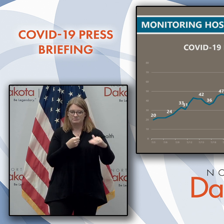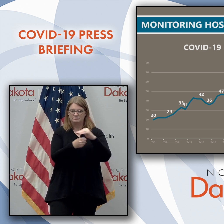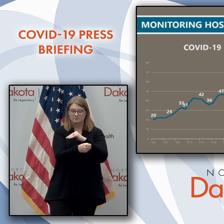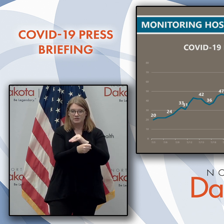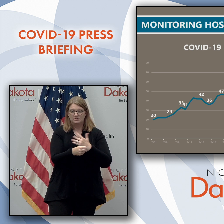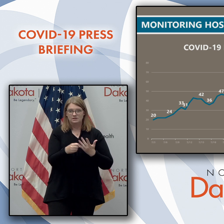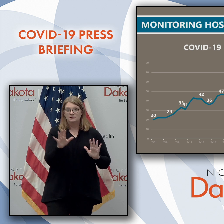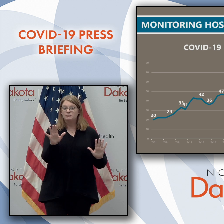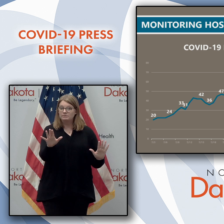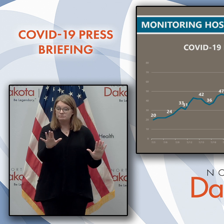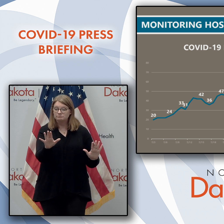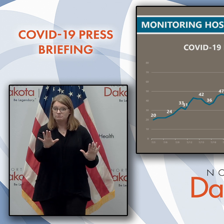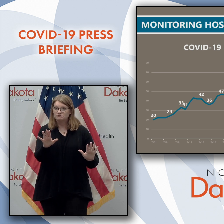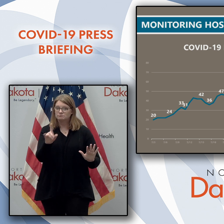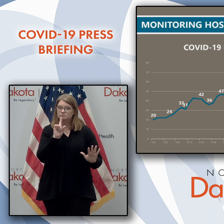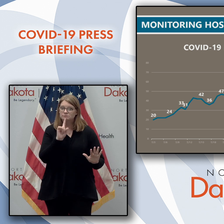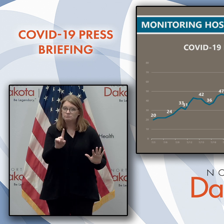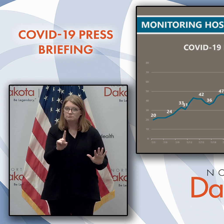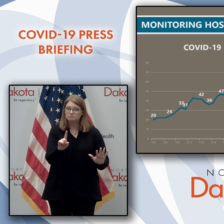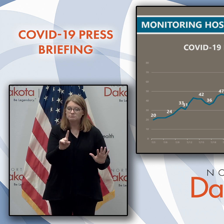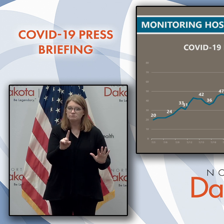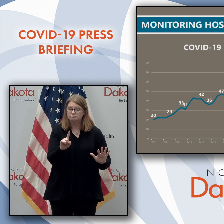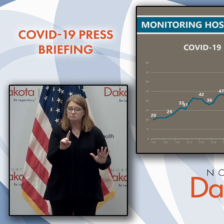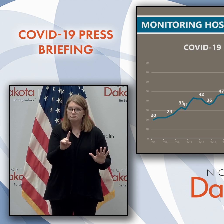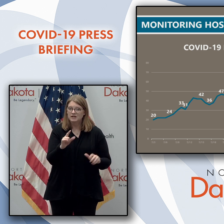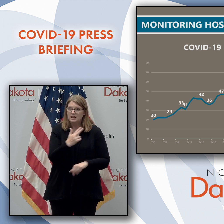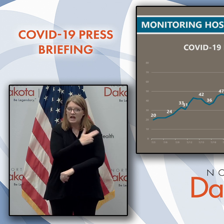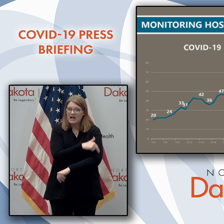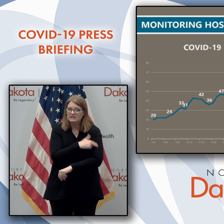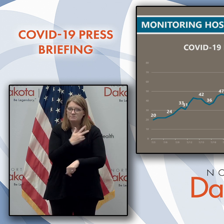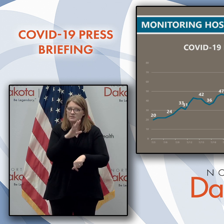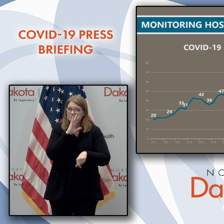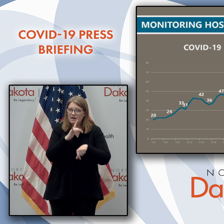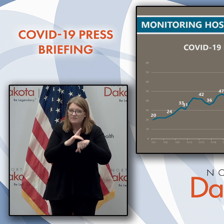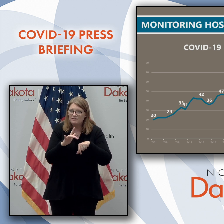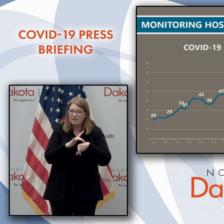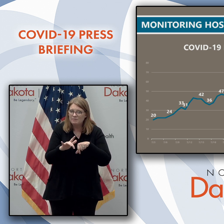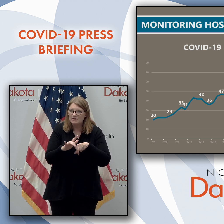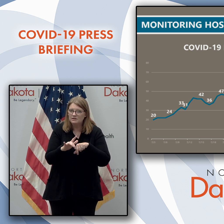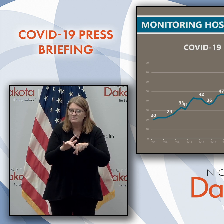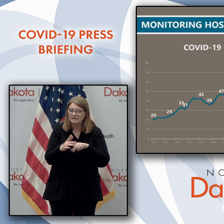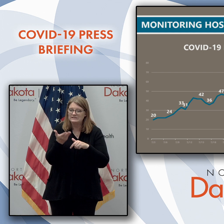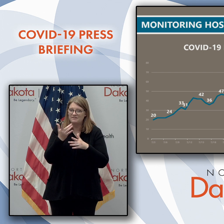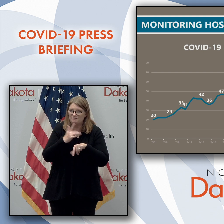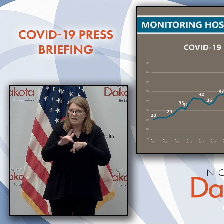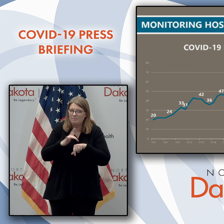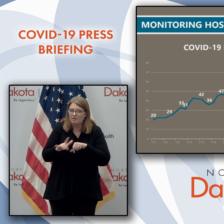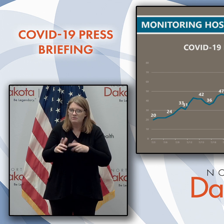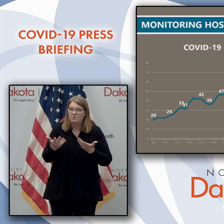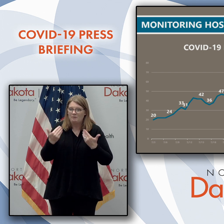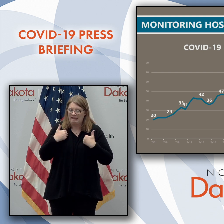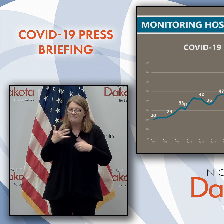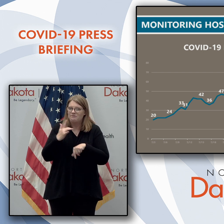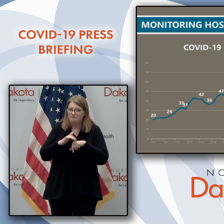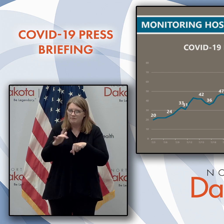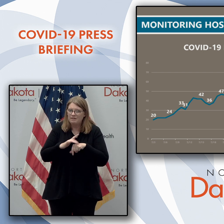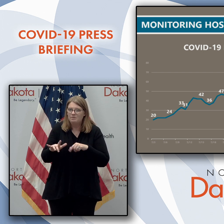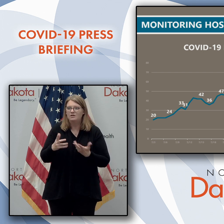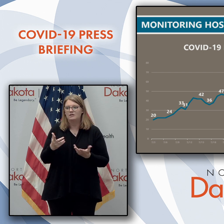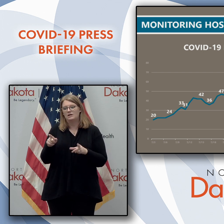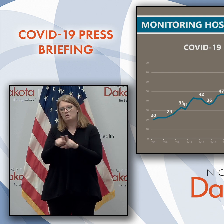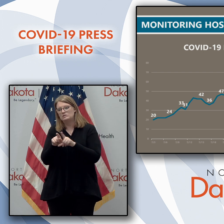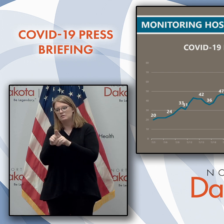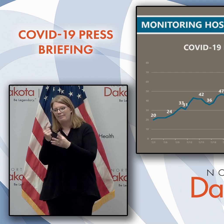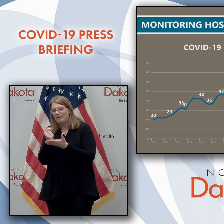great medical services in North Dakota, the work that we've done has preserved hospital capacity, and with the new therapeutics, whether it's